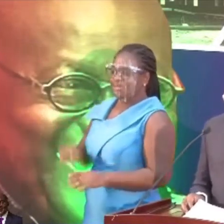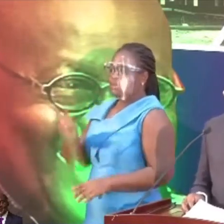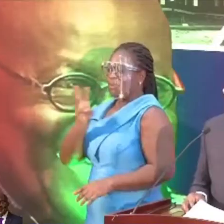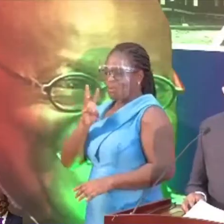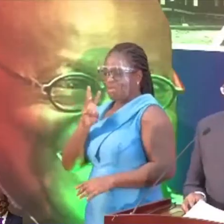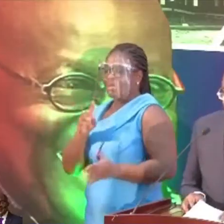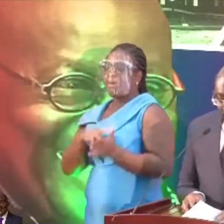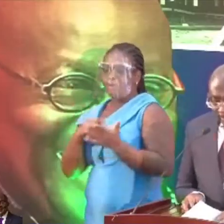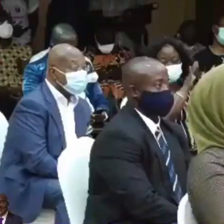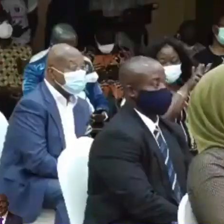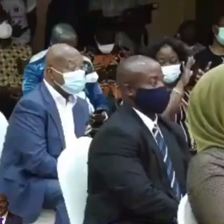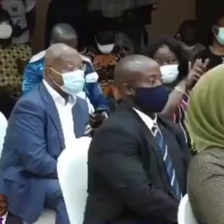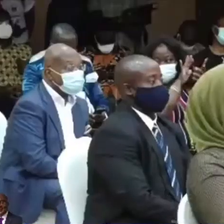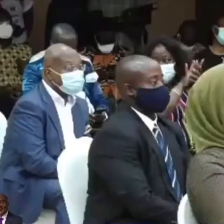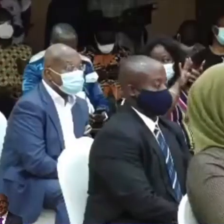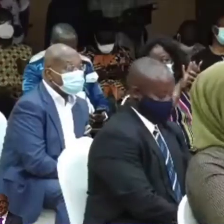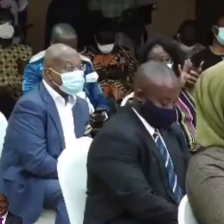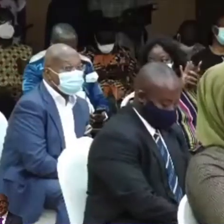project.